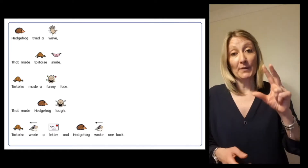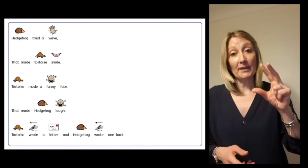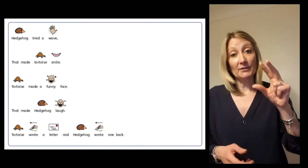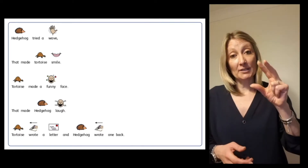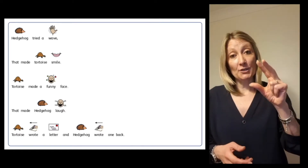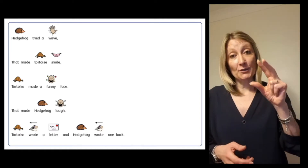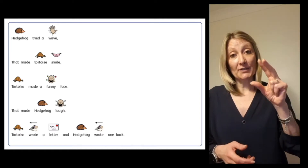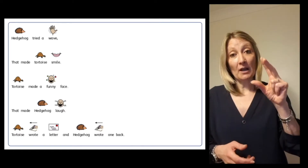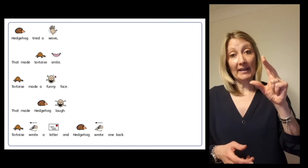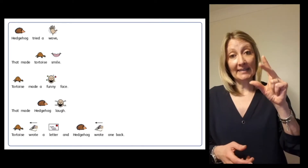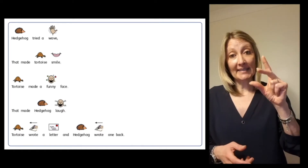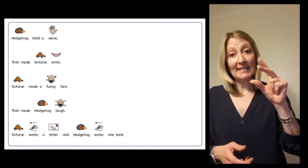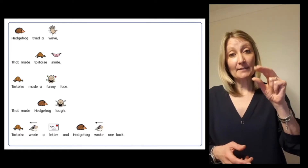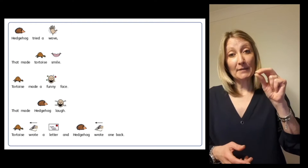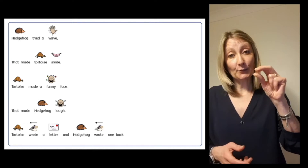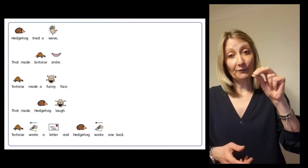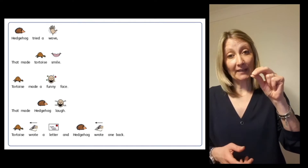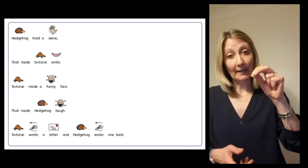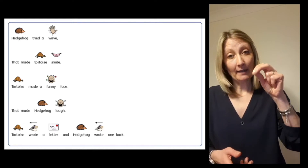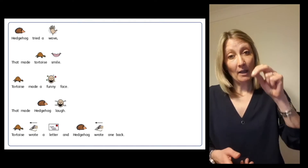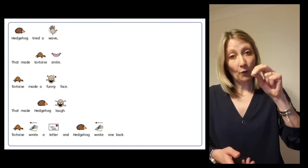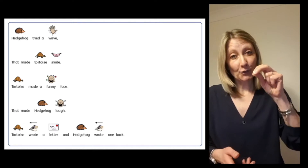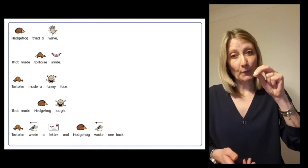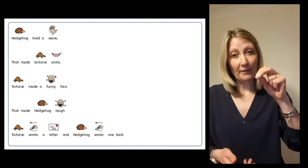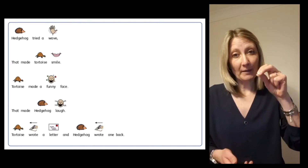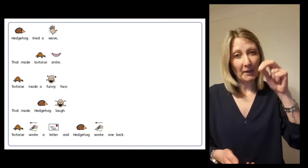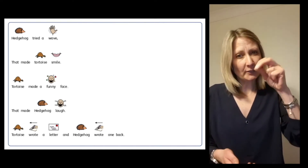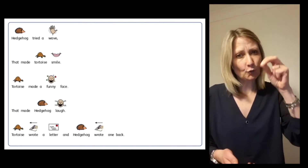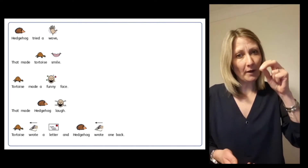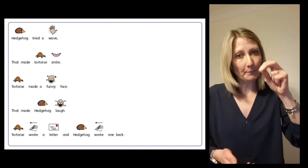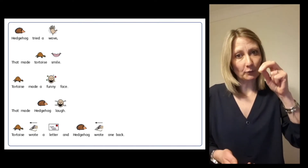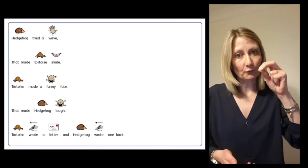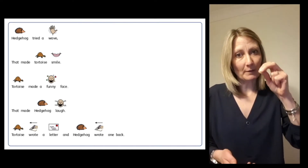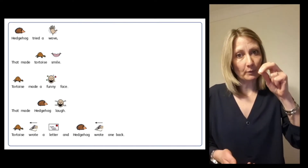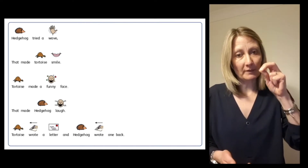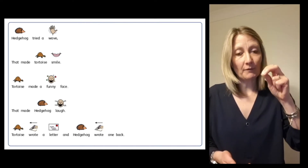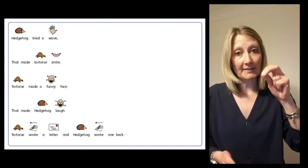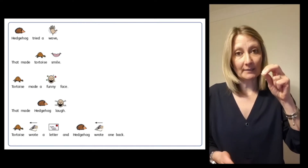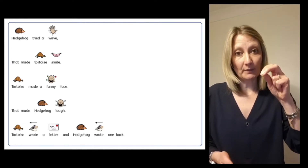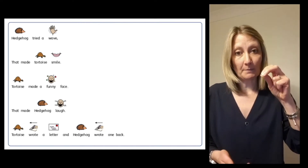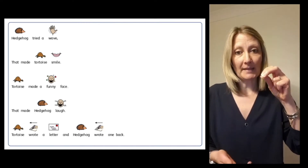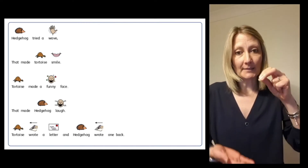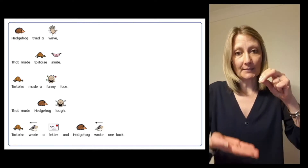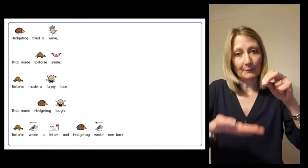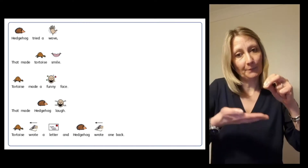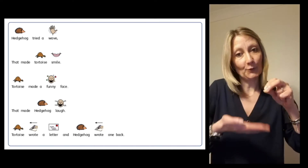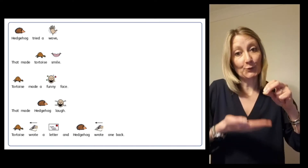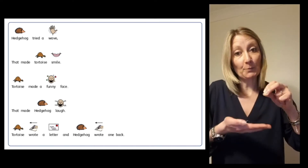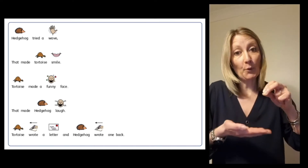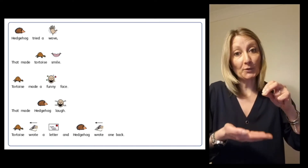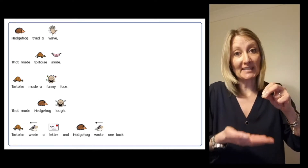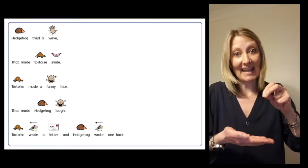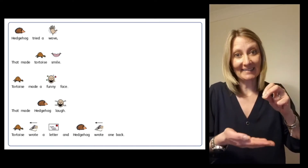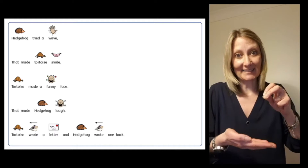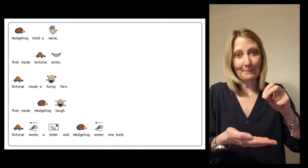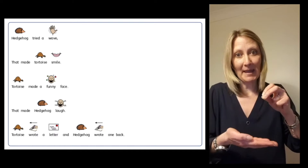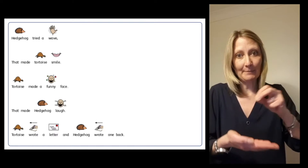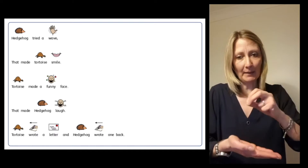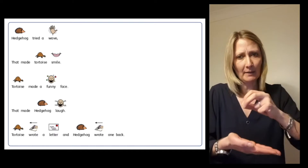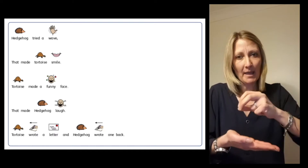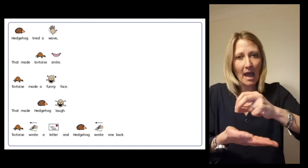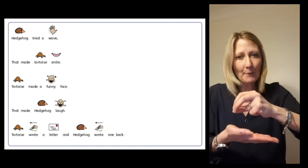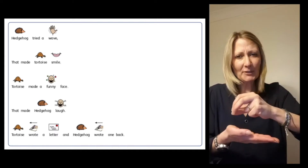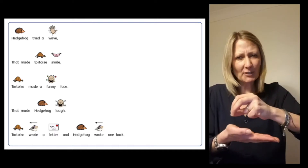we're going to use our index and middle finger onto our thumb, like a tripod grip when we're writing with a pencil. Your supporting hand is the